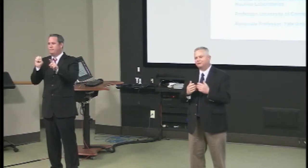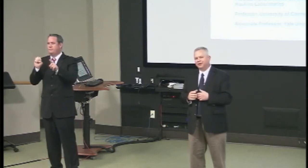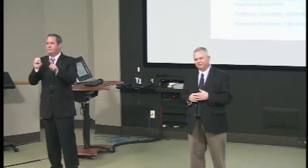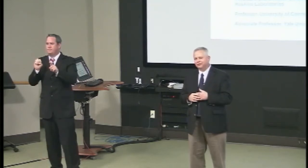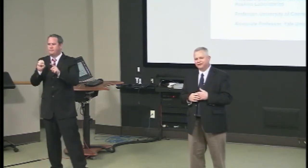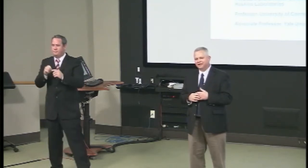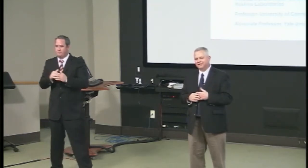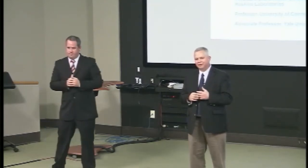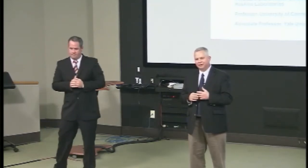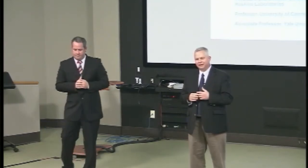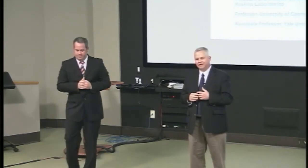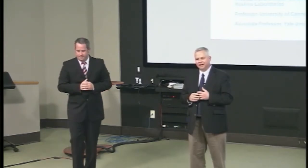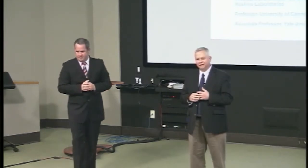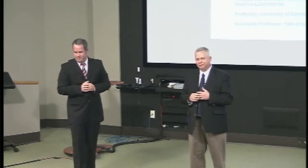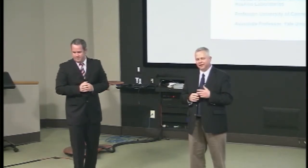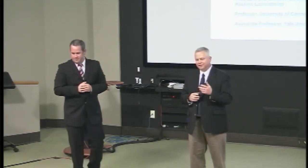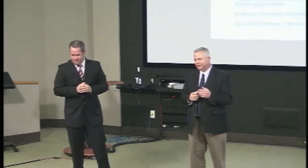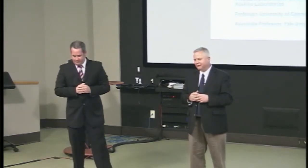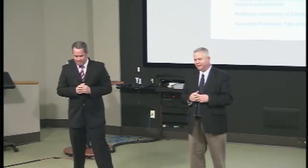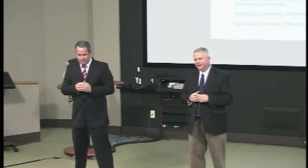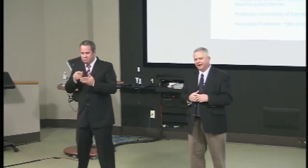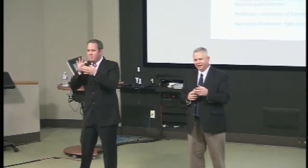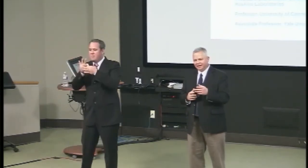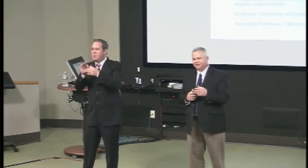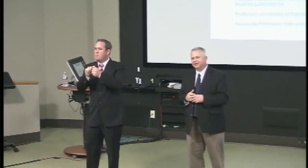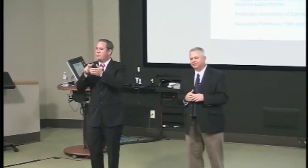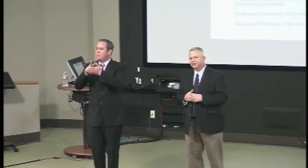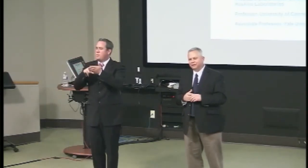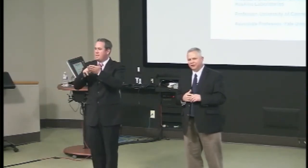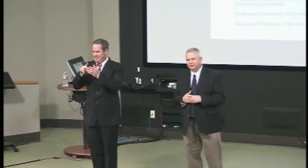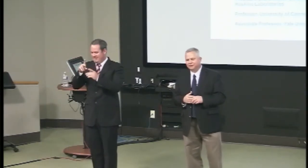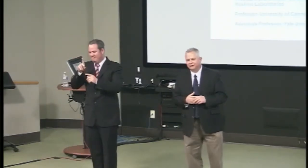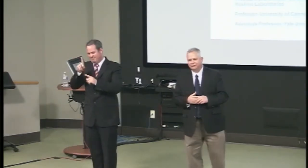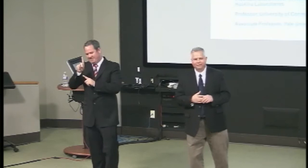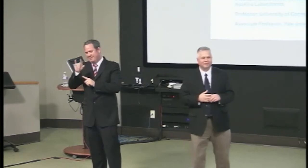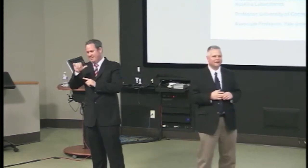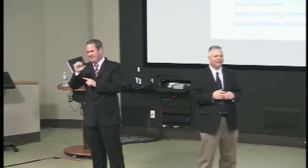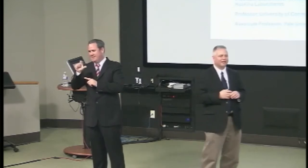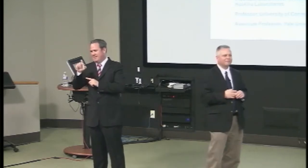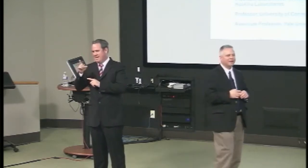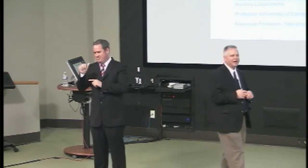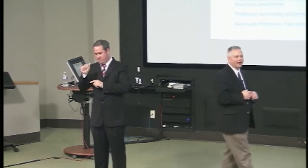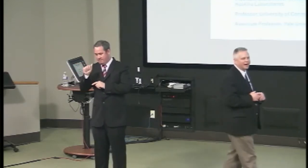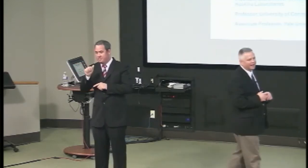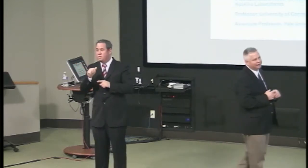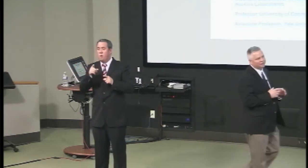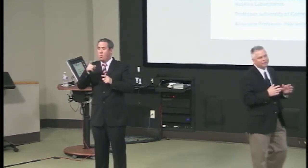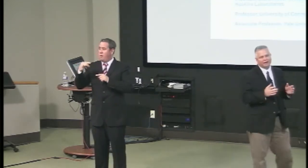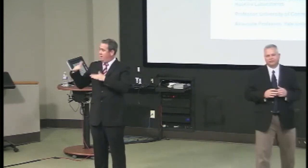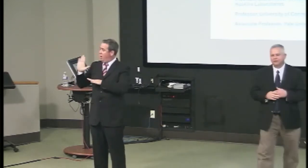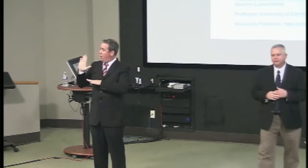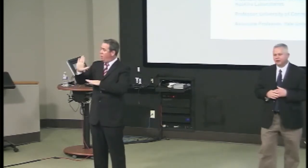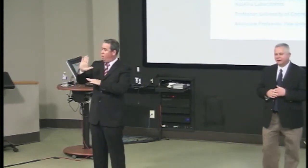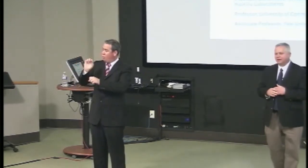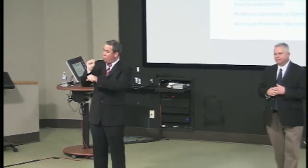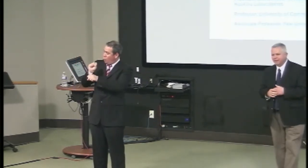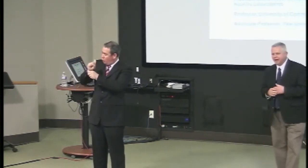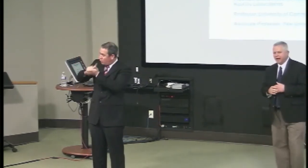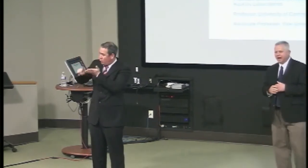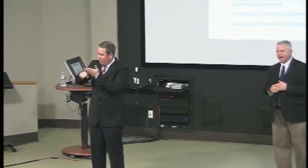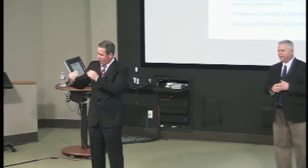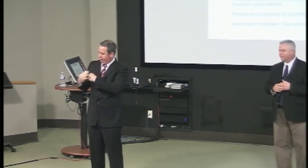think we influenced each other in a lot of good ways. So it's really a pleasure to see you, Guinevere, again. And I want to thank all of you for